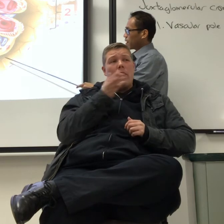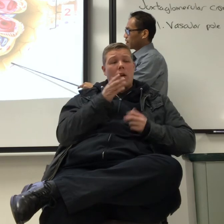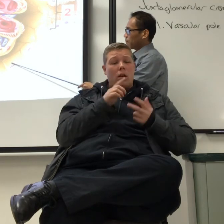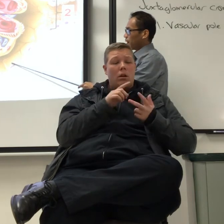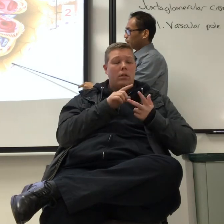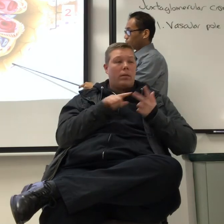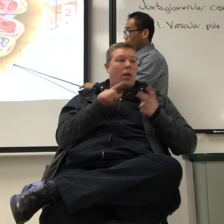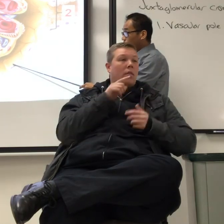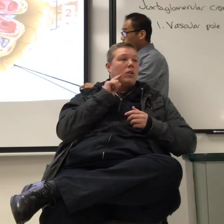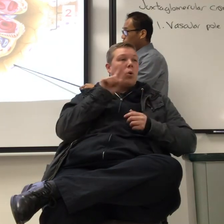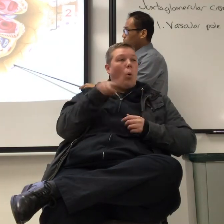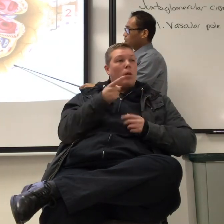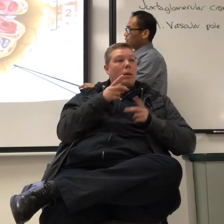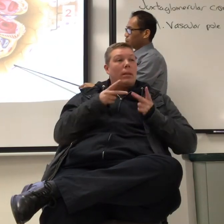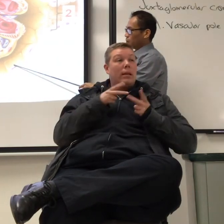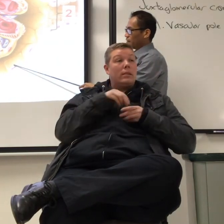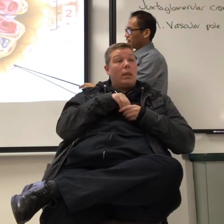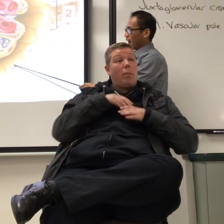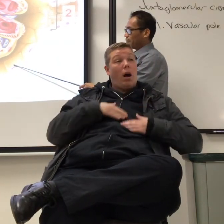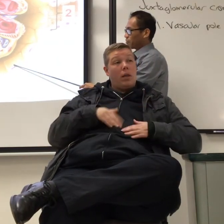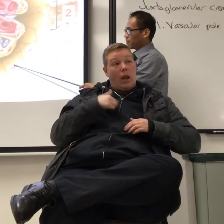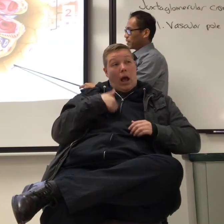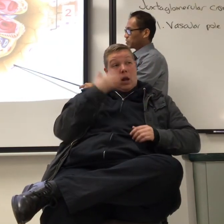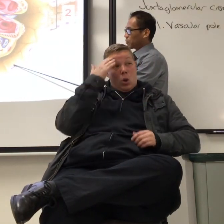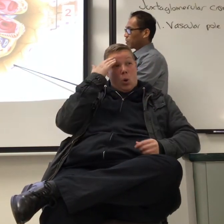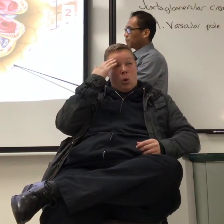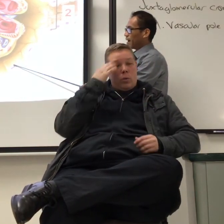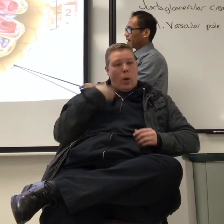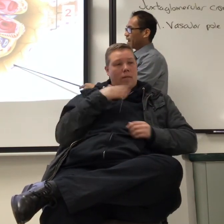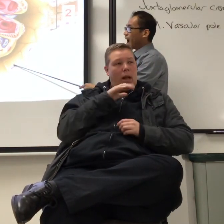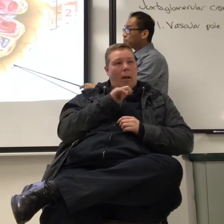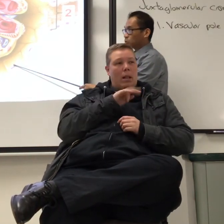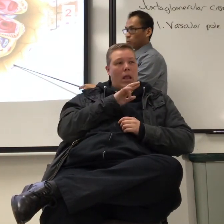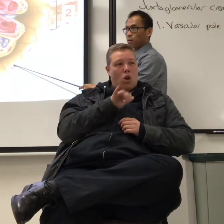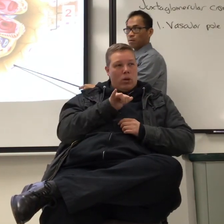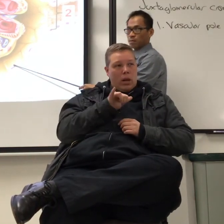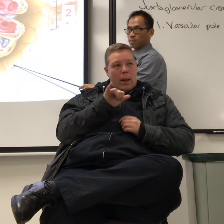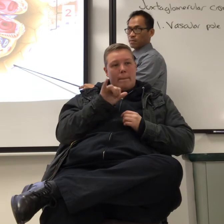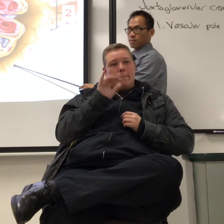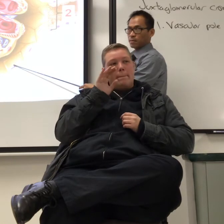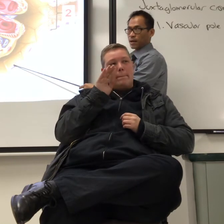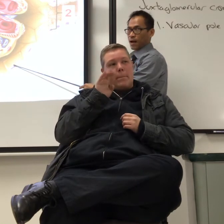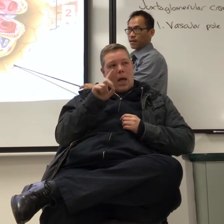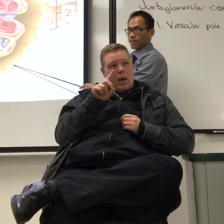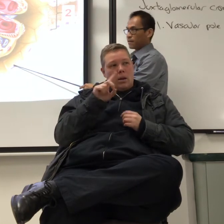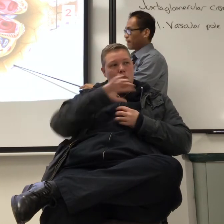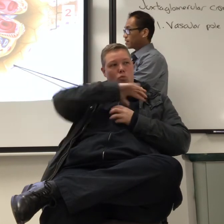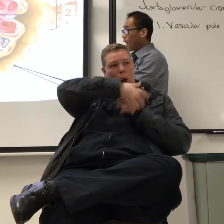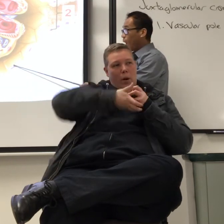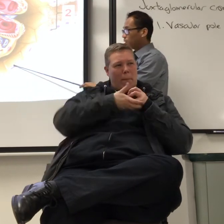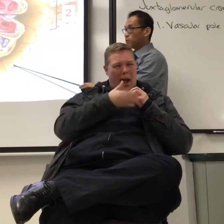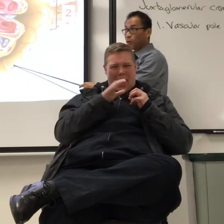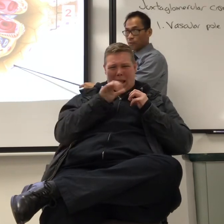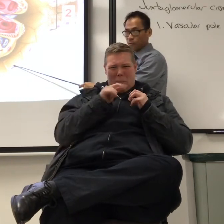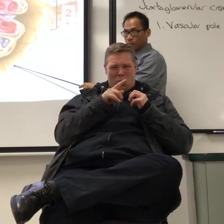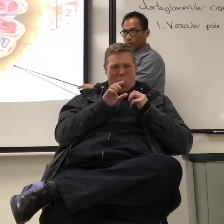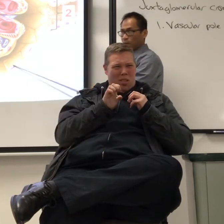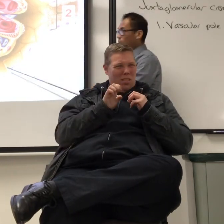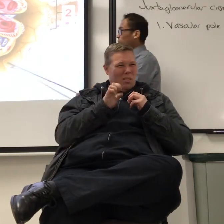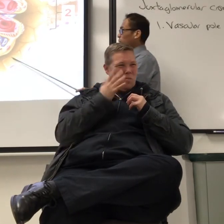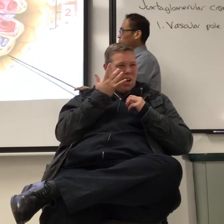only spot in the body where I know where you have a capillary bed surrounded by a capsule. Okay, that's odd